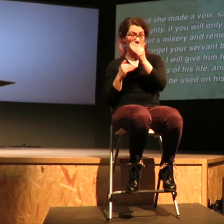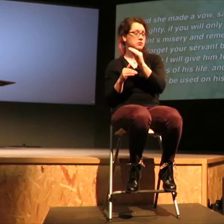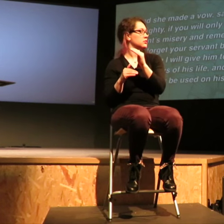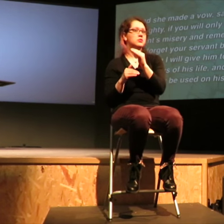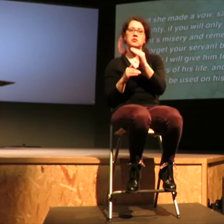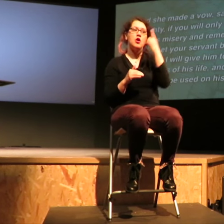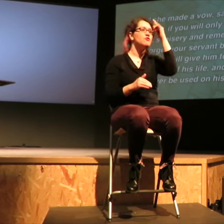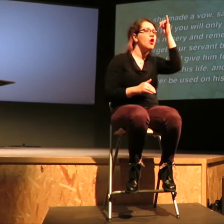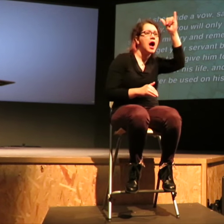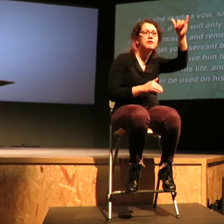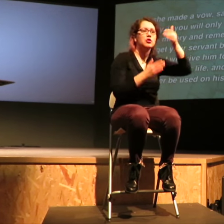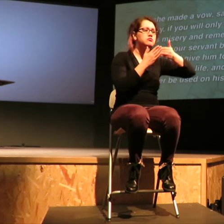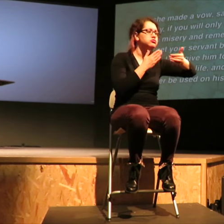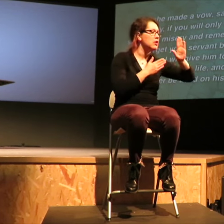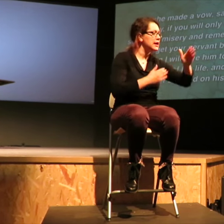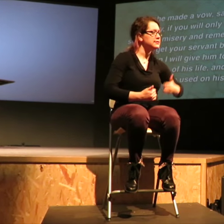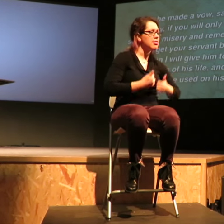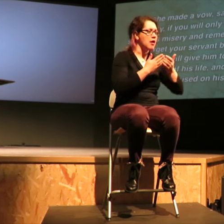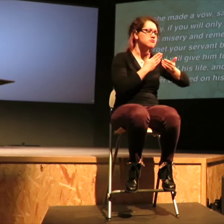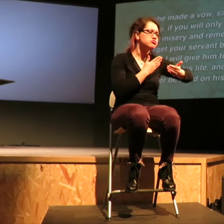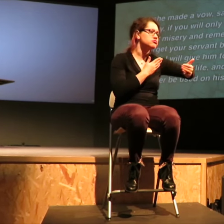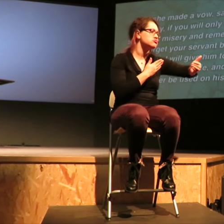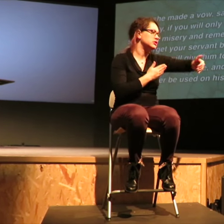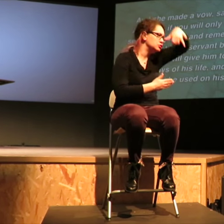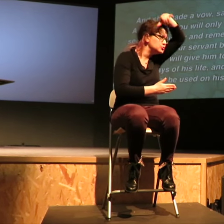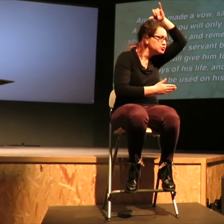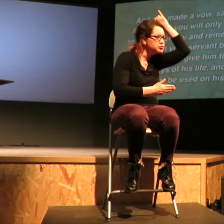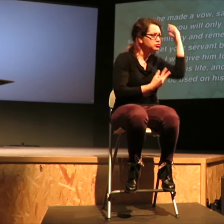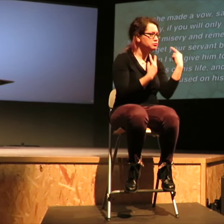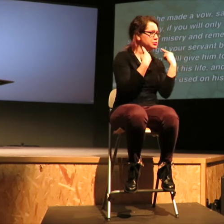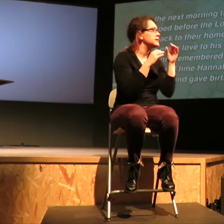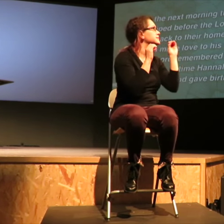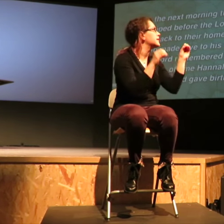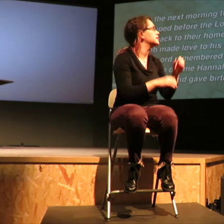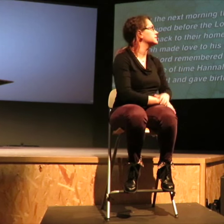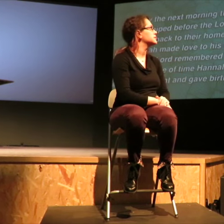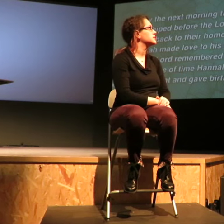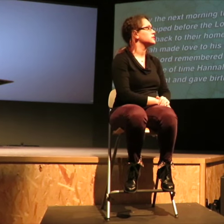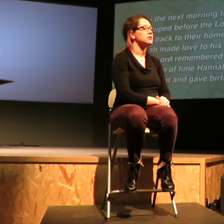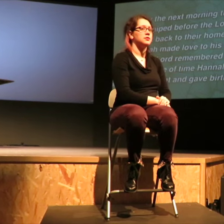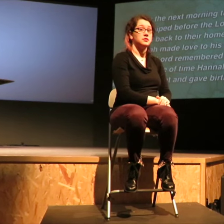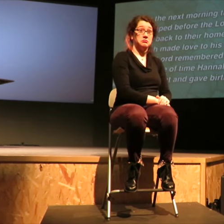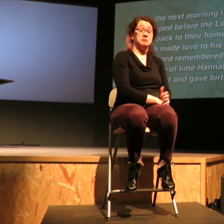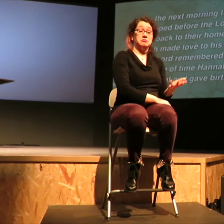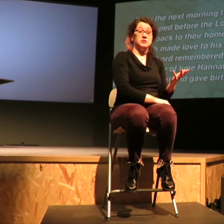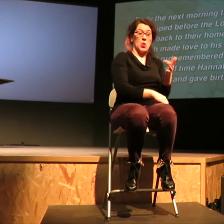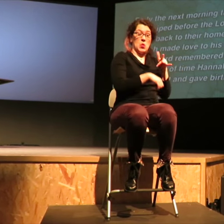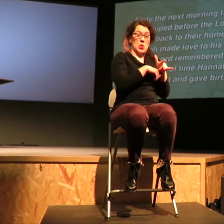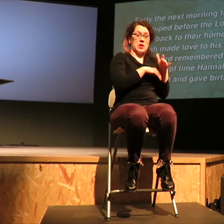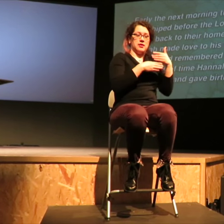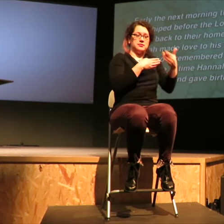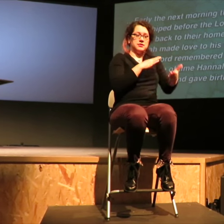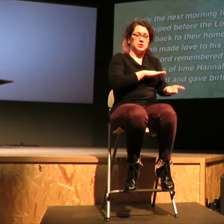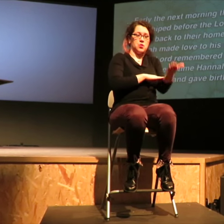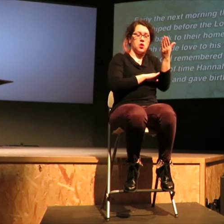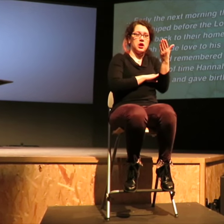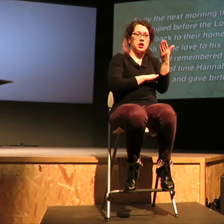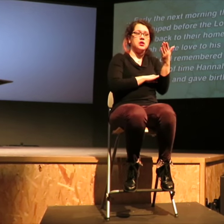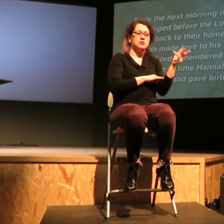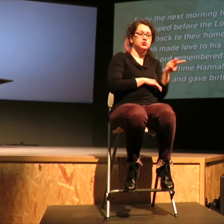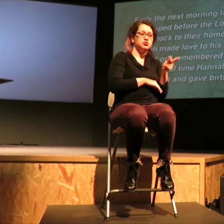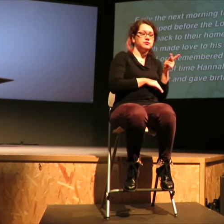but forever. And so this is a few verses later what follows up. So it's early the next morning they arose and worshipped the Lord